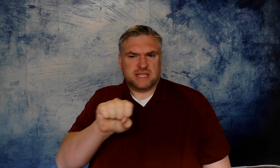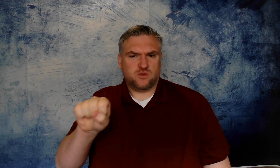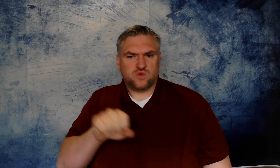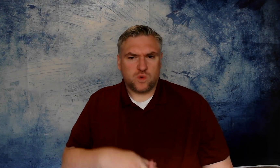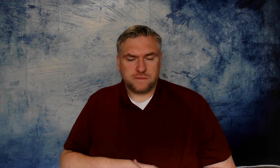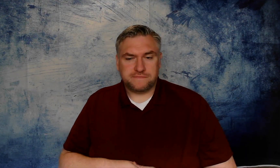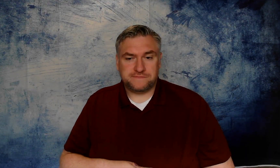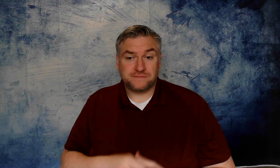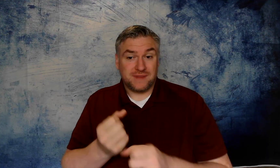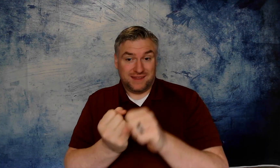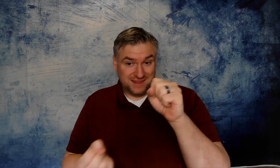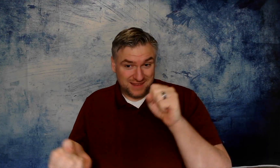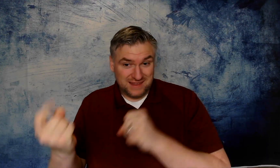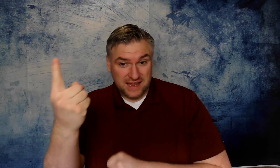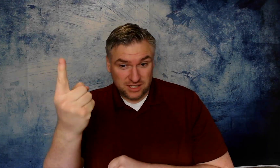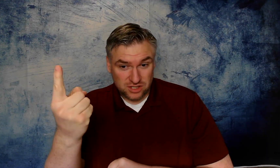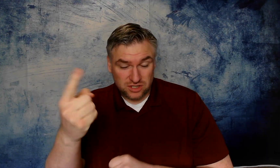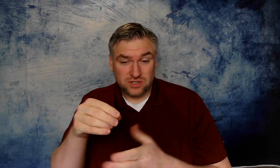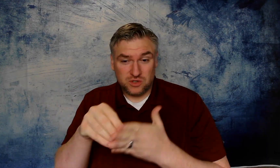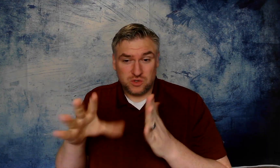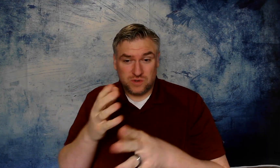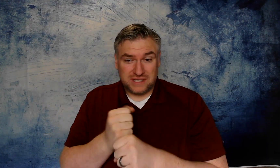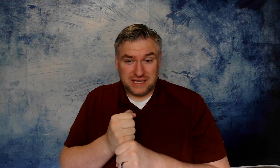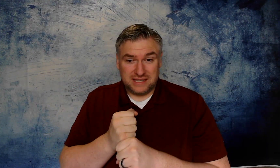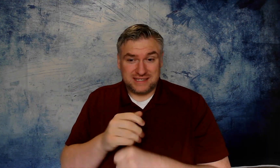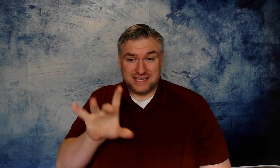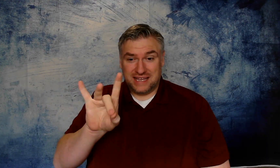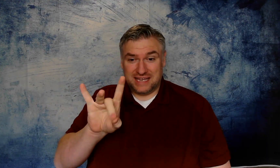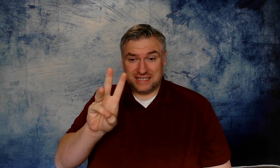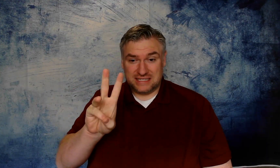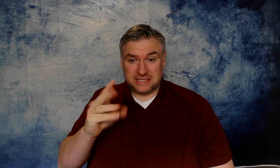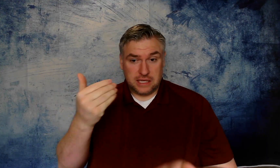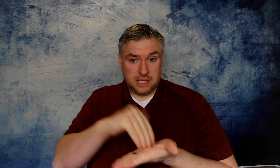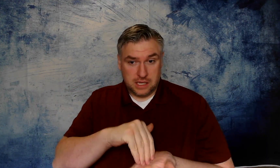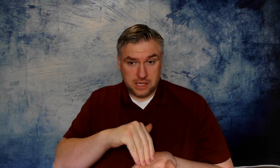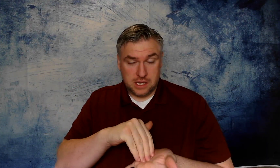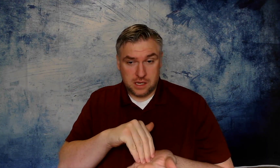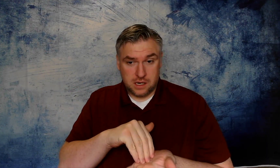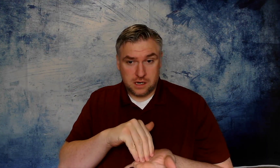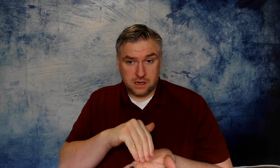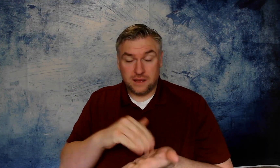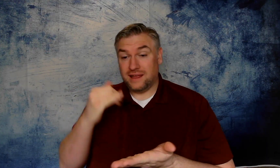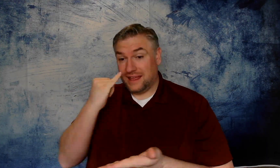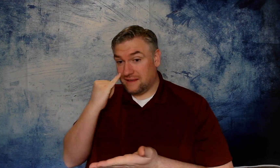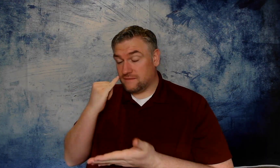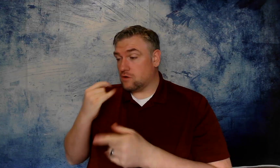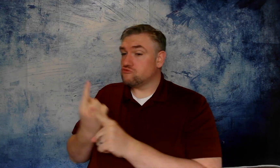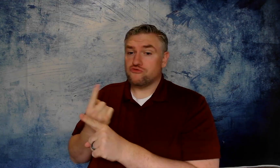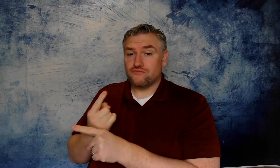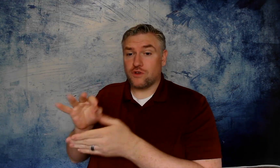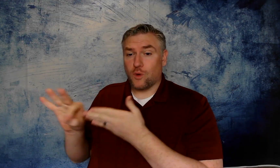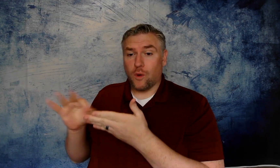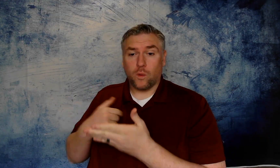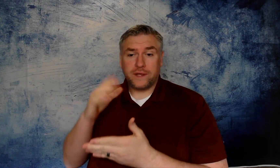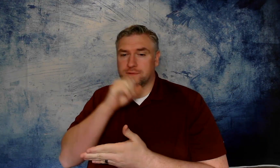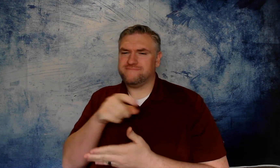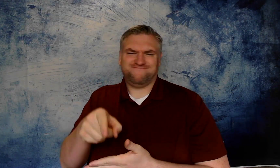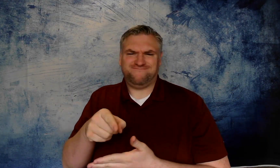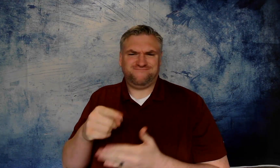86 standard score, and next year the student got an 86 again, if it was a regular kind of